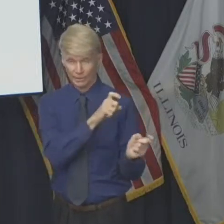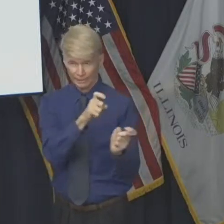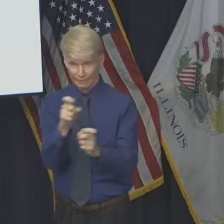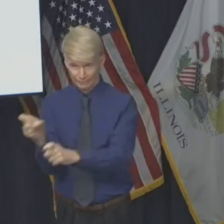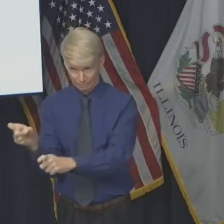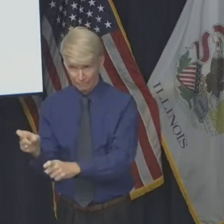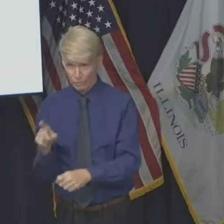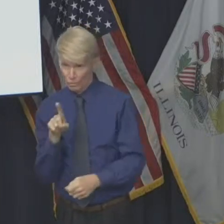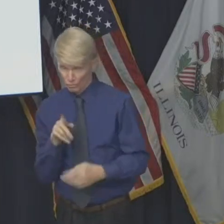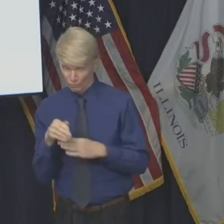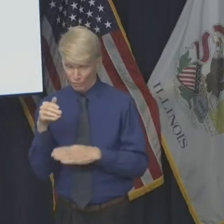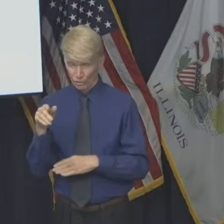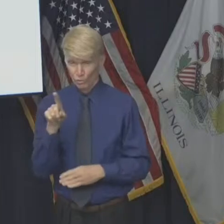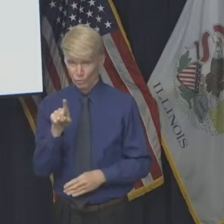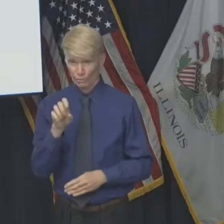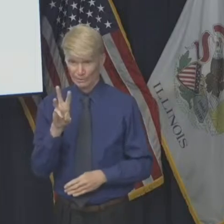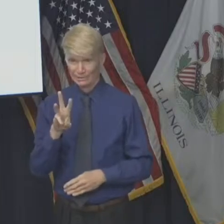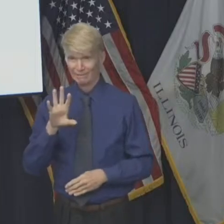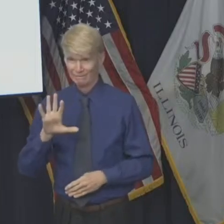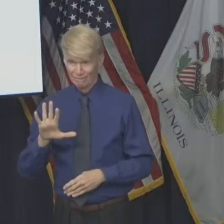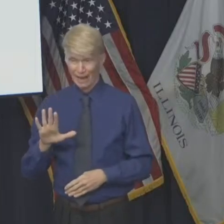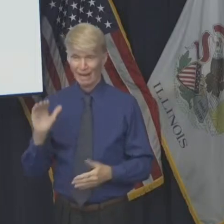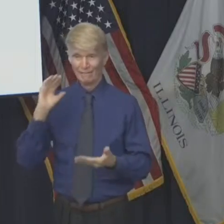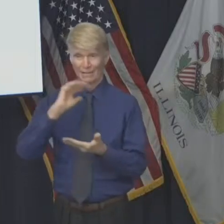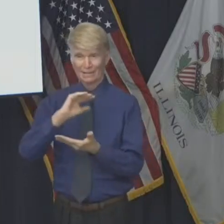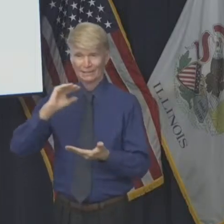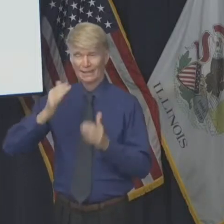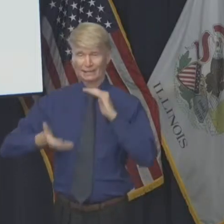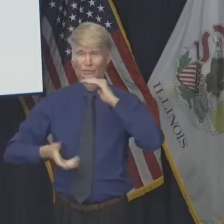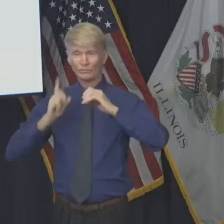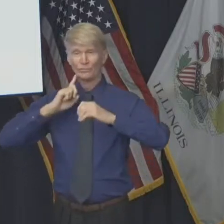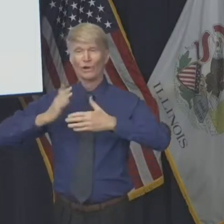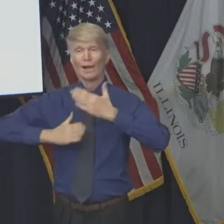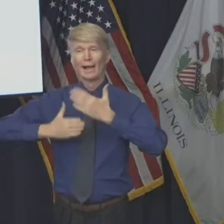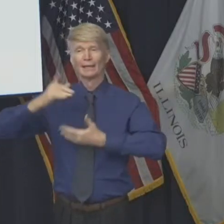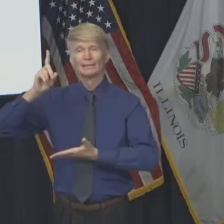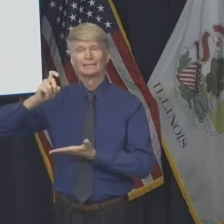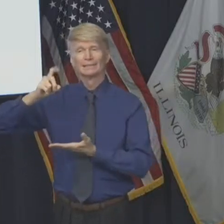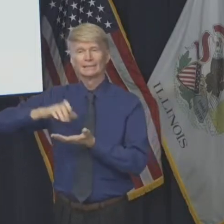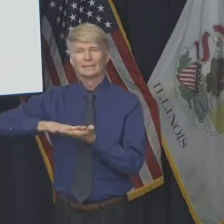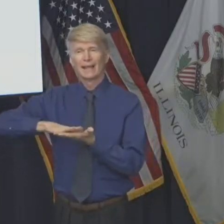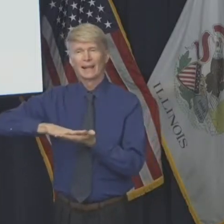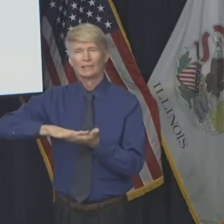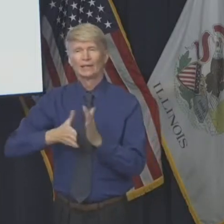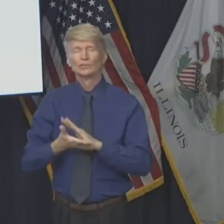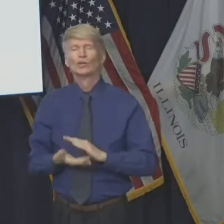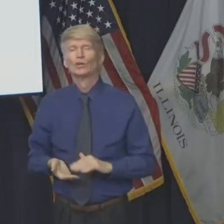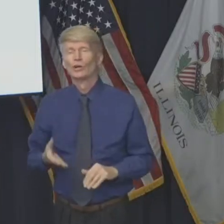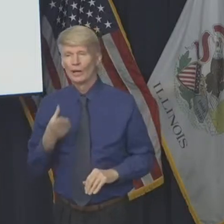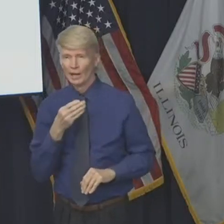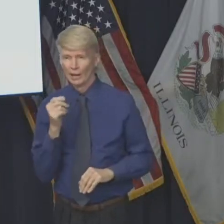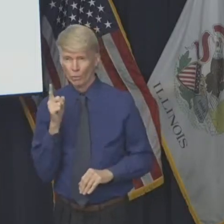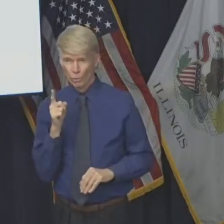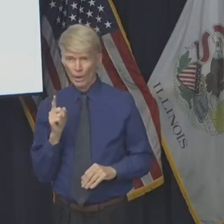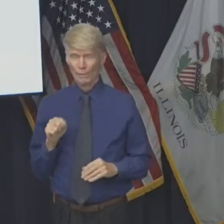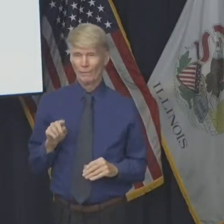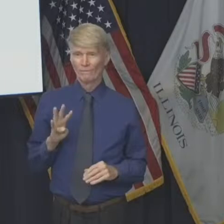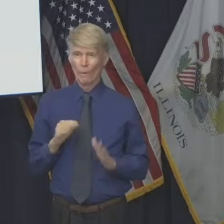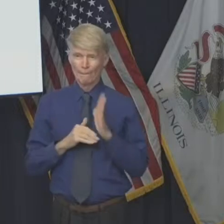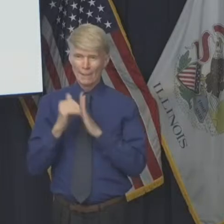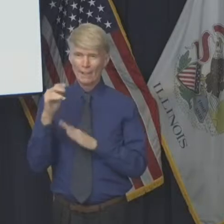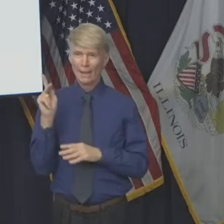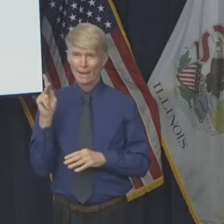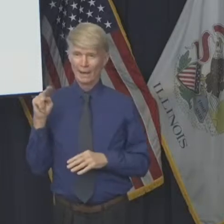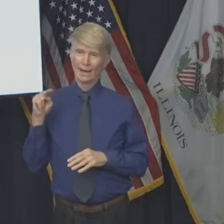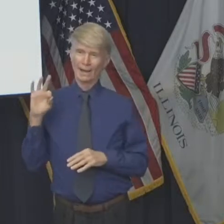over 165,000 containers of hand sanitizer, over 1.4 million